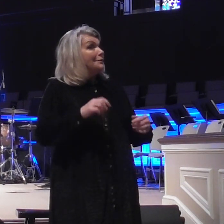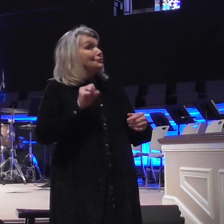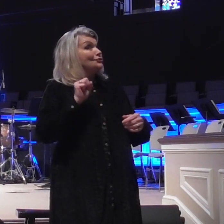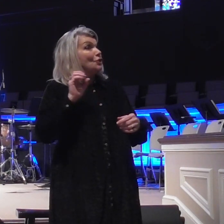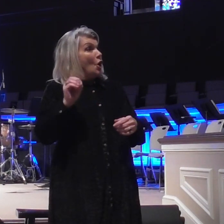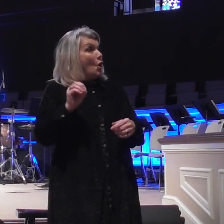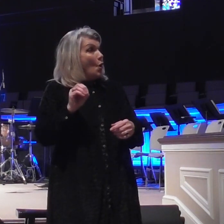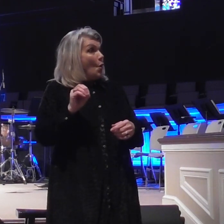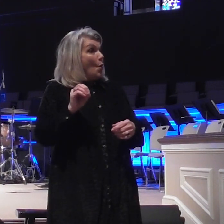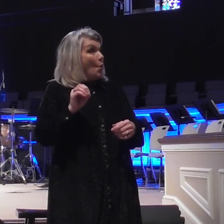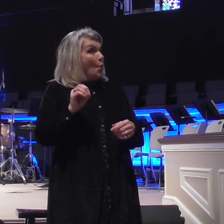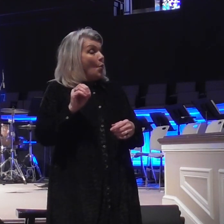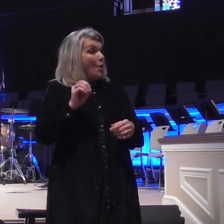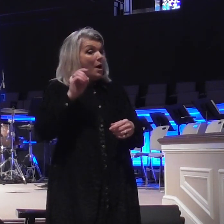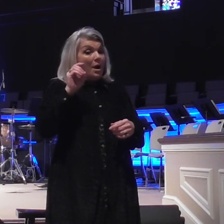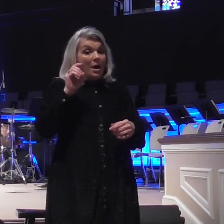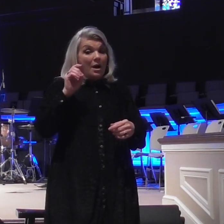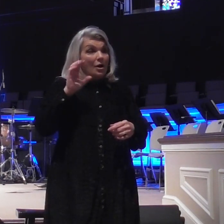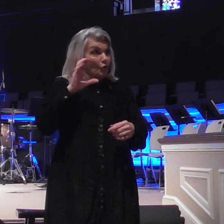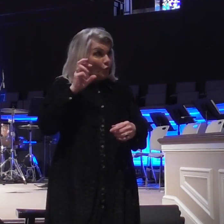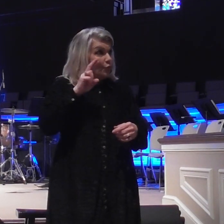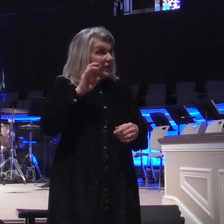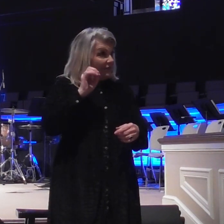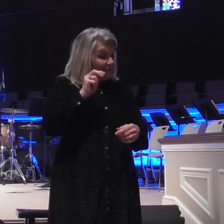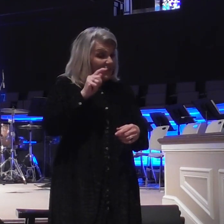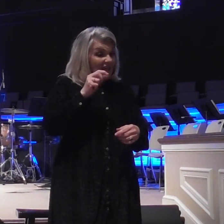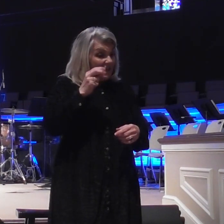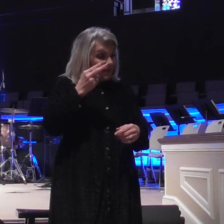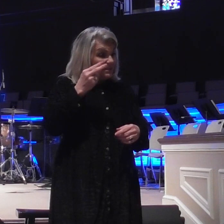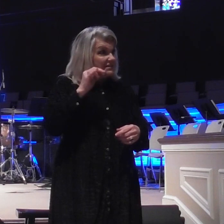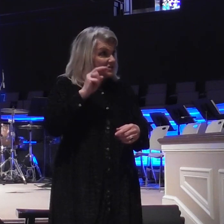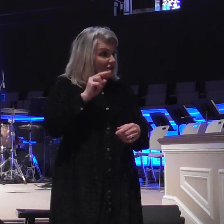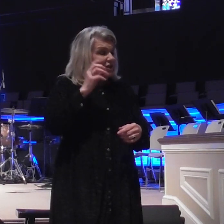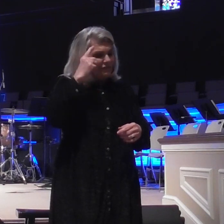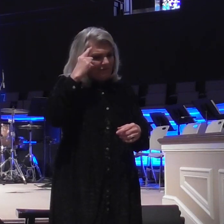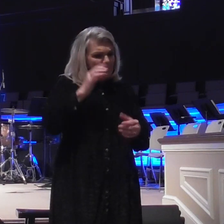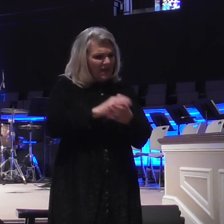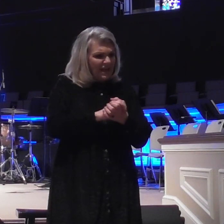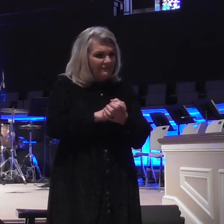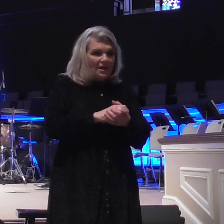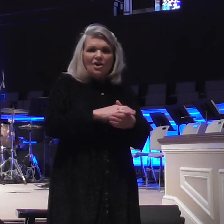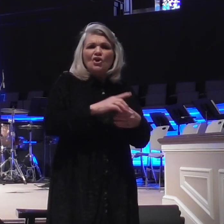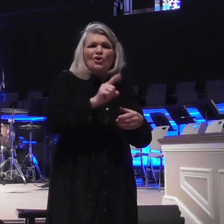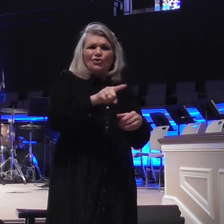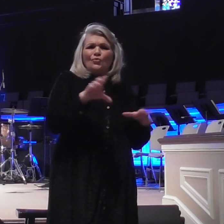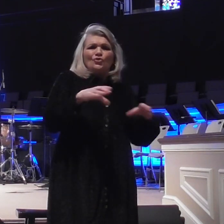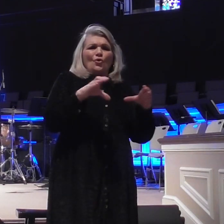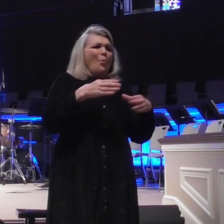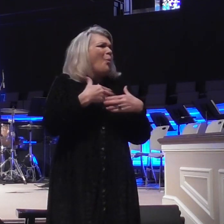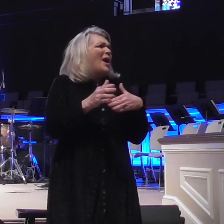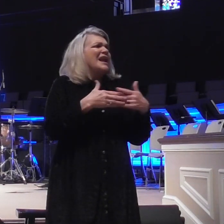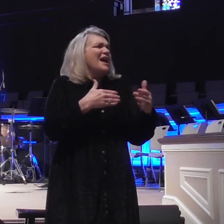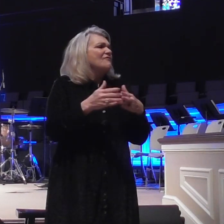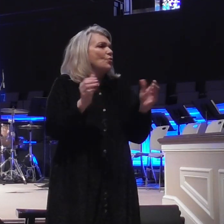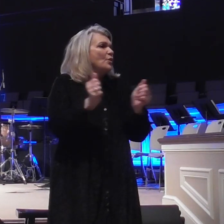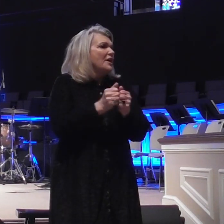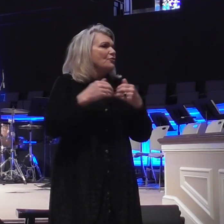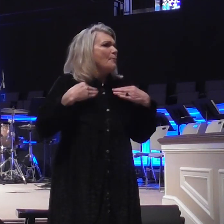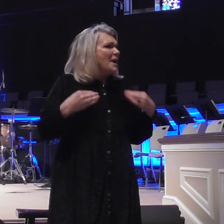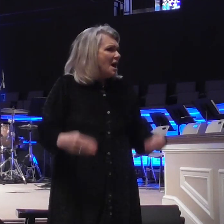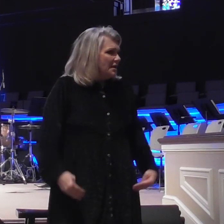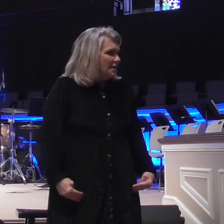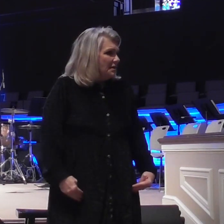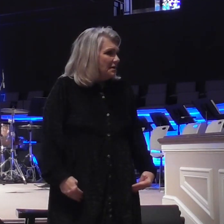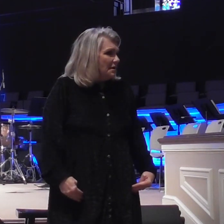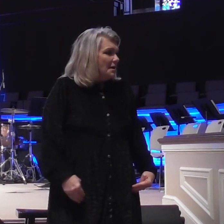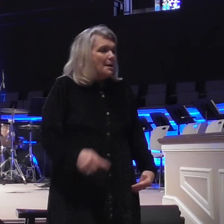body. That's what the Corinthians thought. That's what the Corinthian Christians thought. They could do whatever they wanted with their body because their body didn't have anything